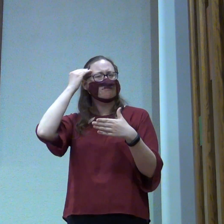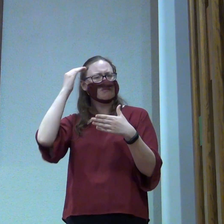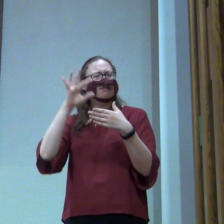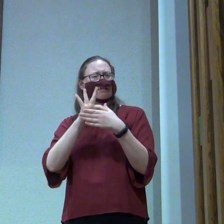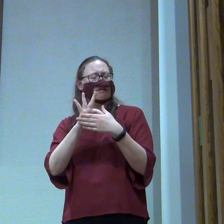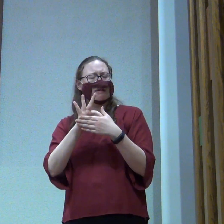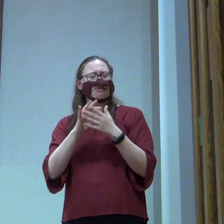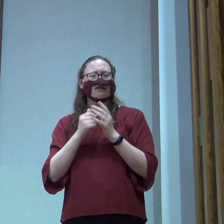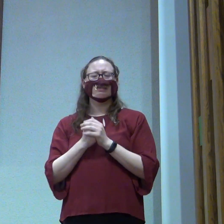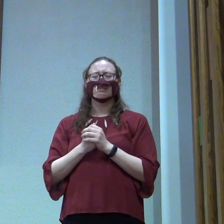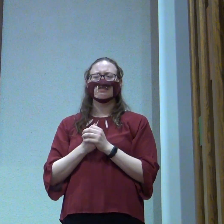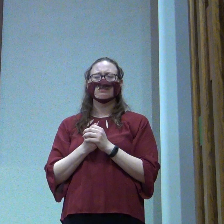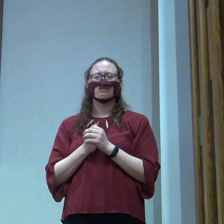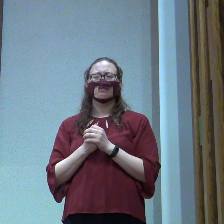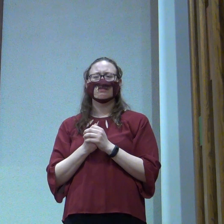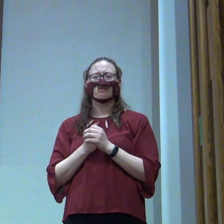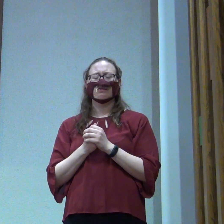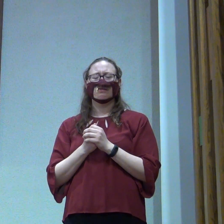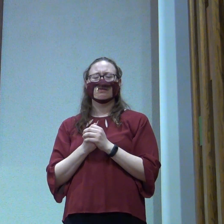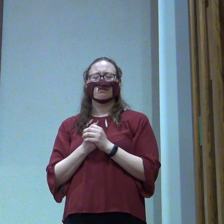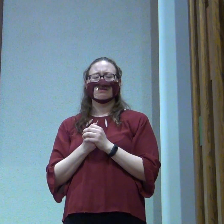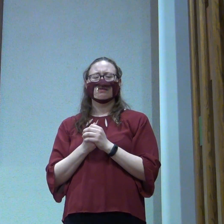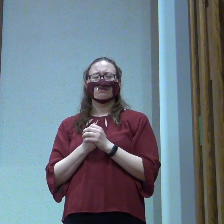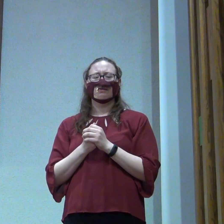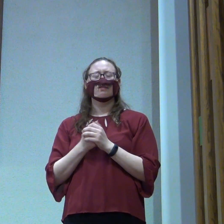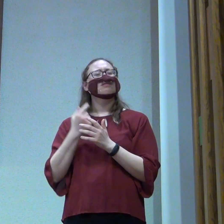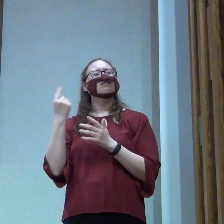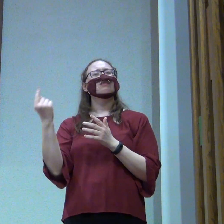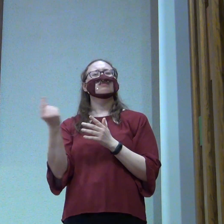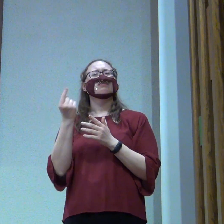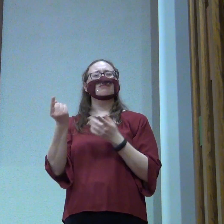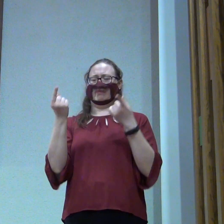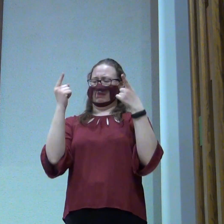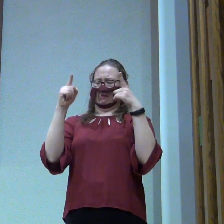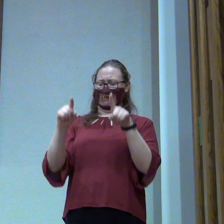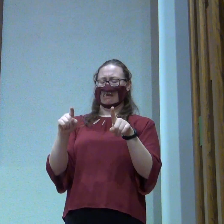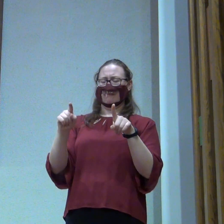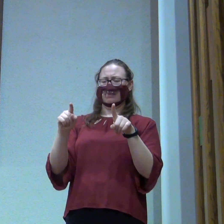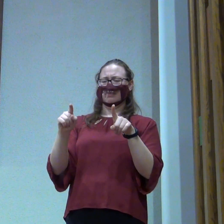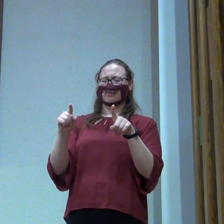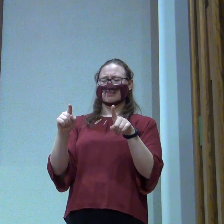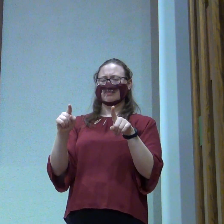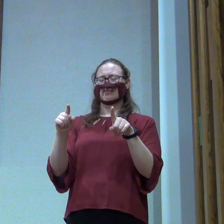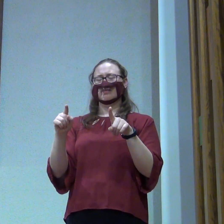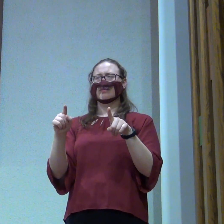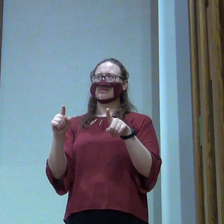something that has occurred within